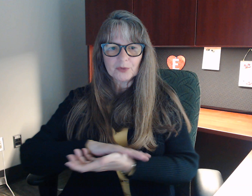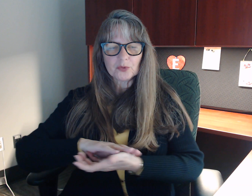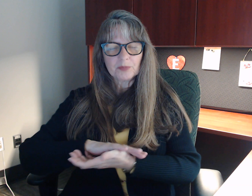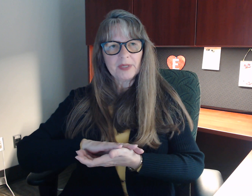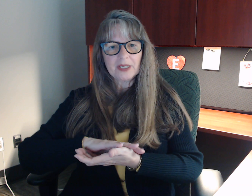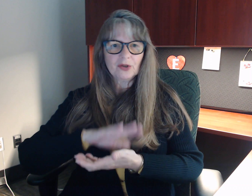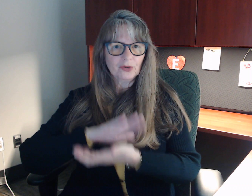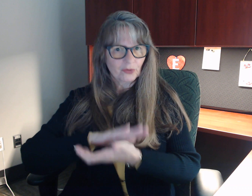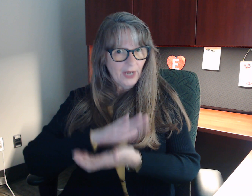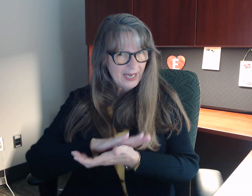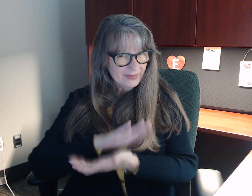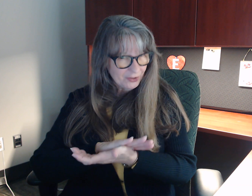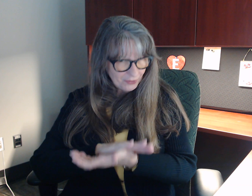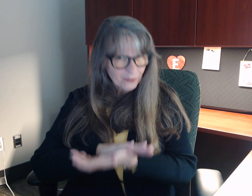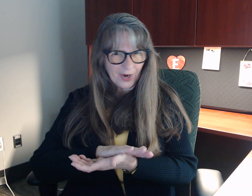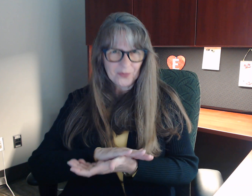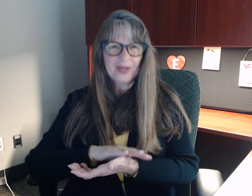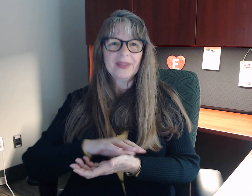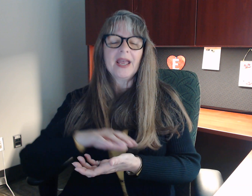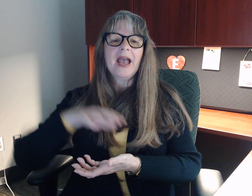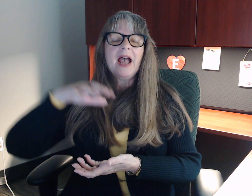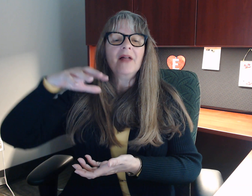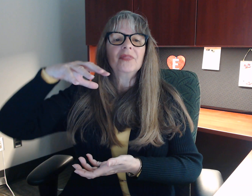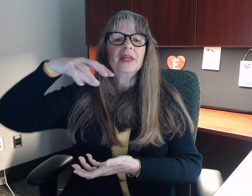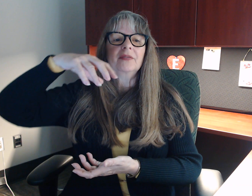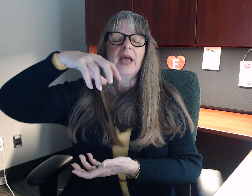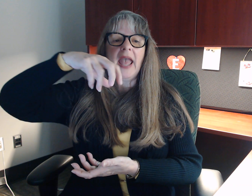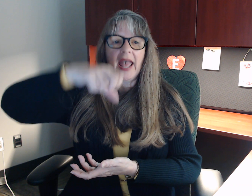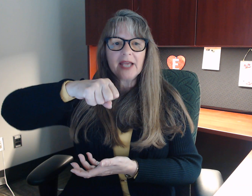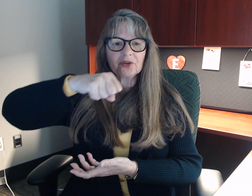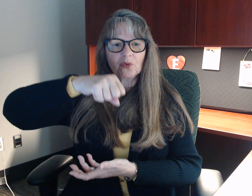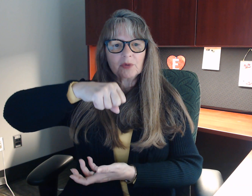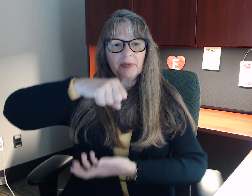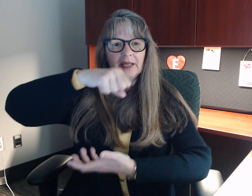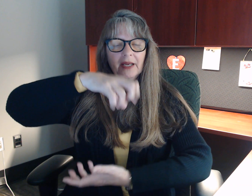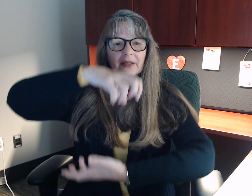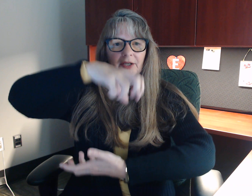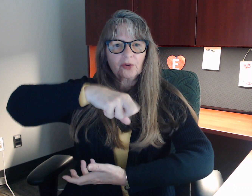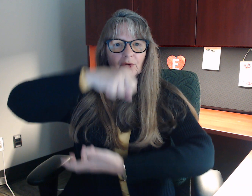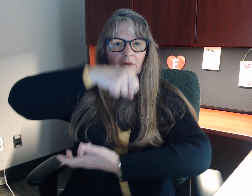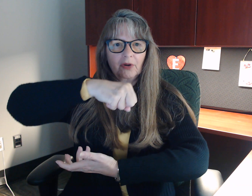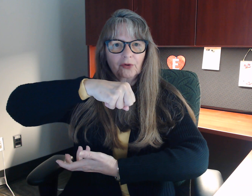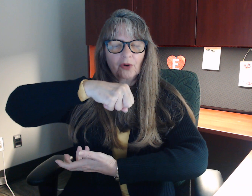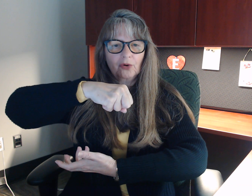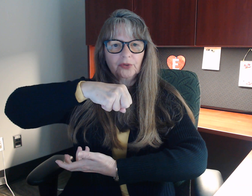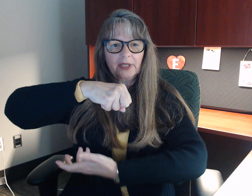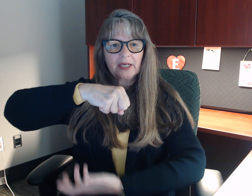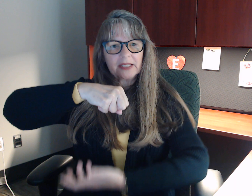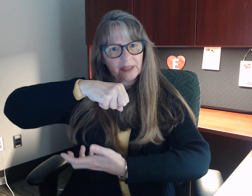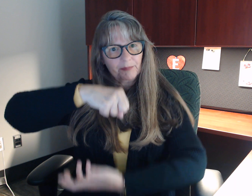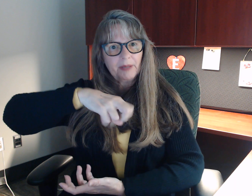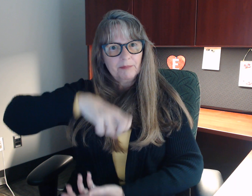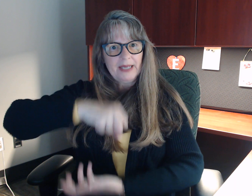would be your hand that you don't write with, and then the handle would be like you're holding it, because it's a big